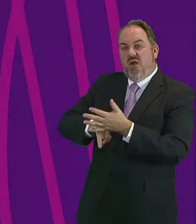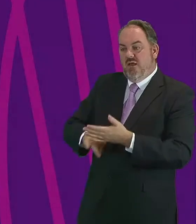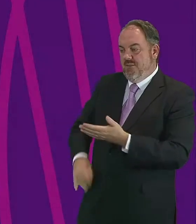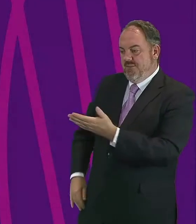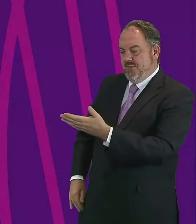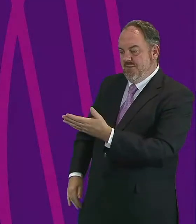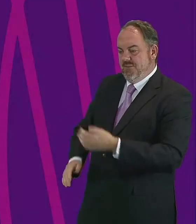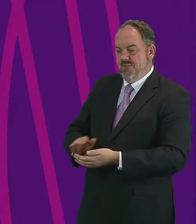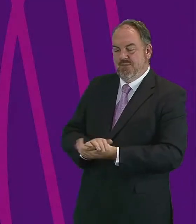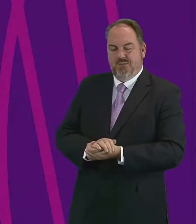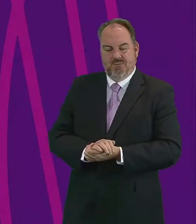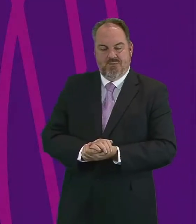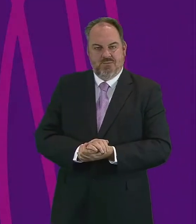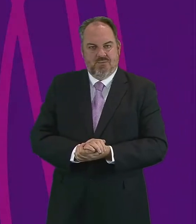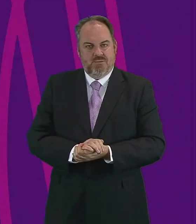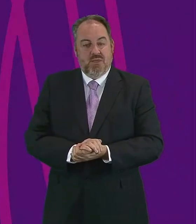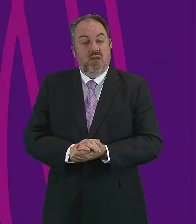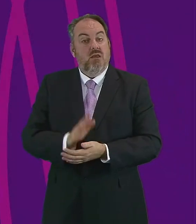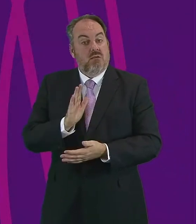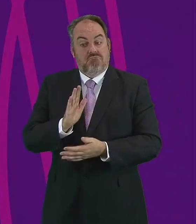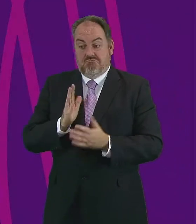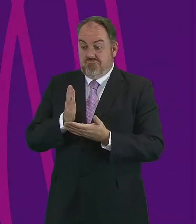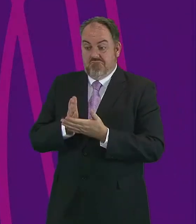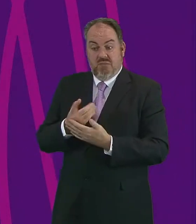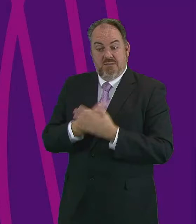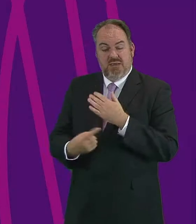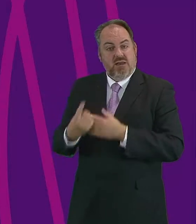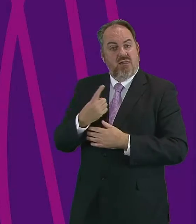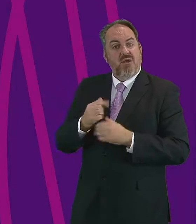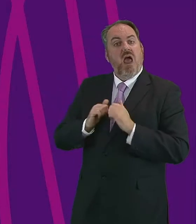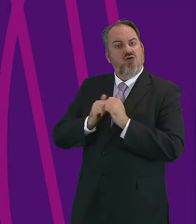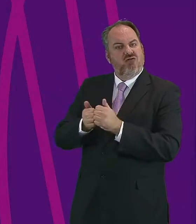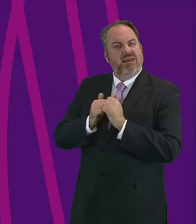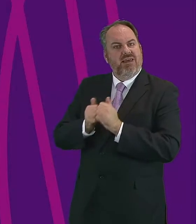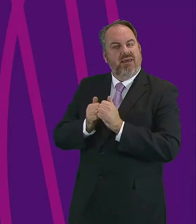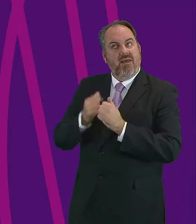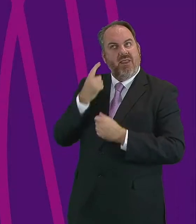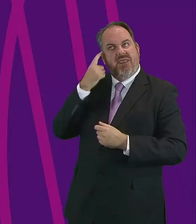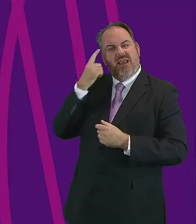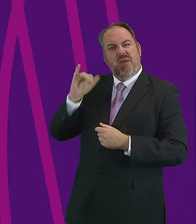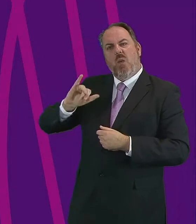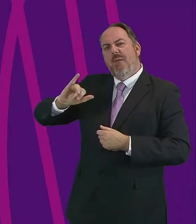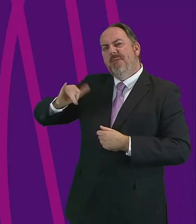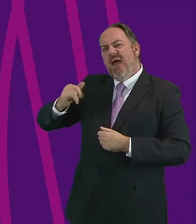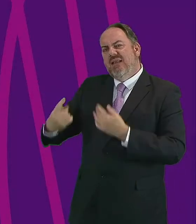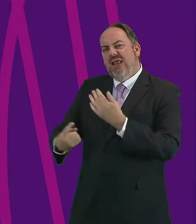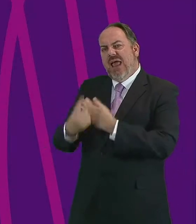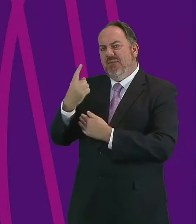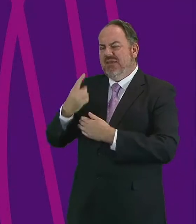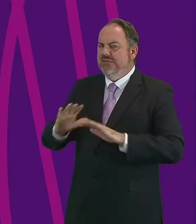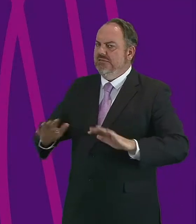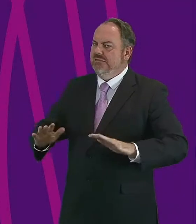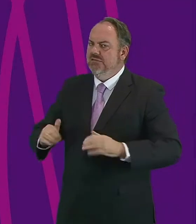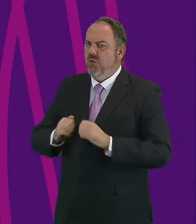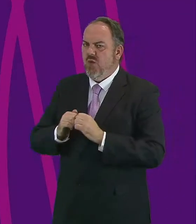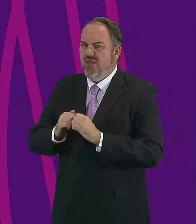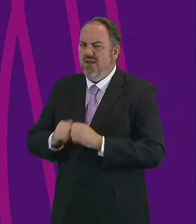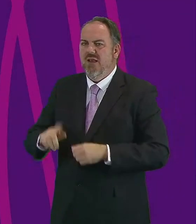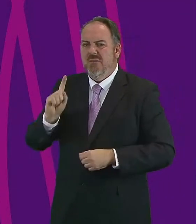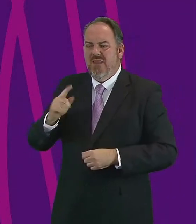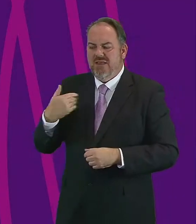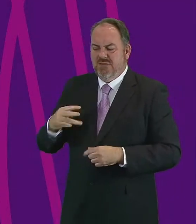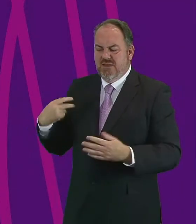Thank you, Deputy Presiding Officer. Can I agree with the Cabinet Secretary that speculation is not a good thing, but we've had 2 weeks of active